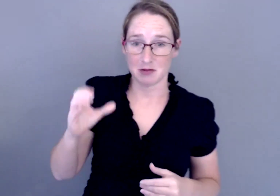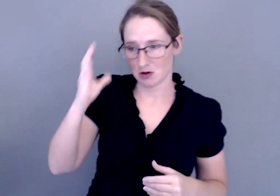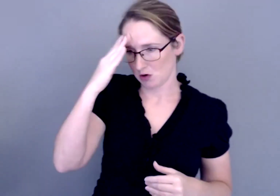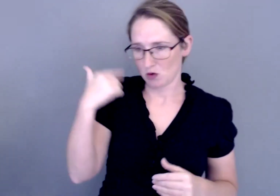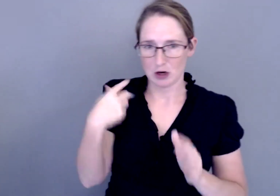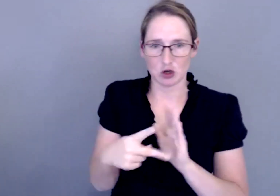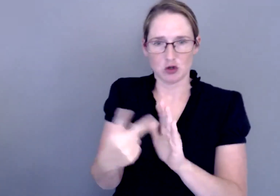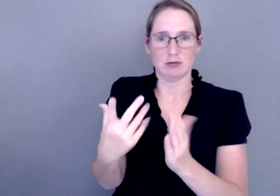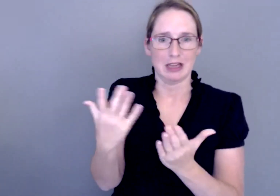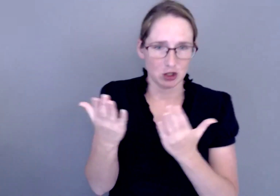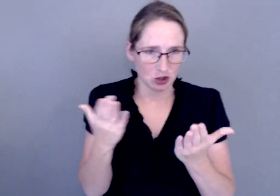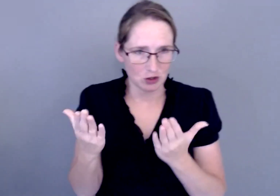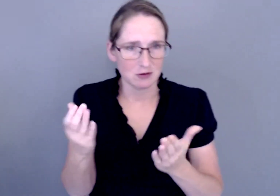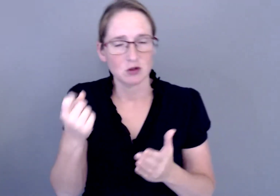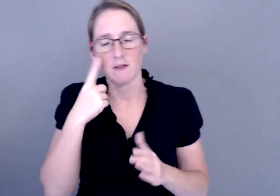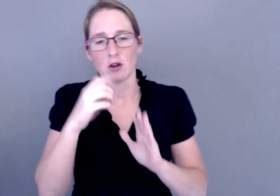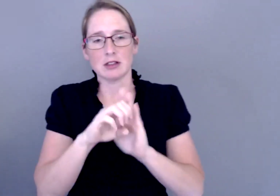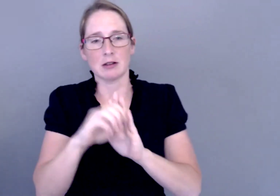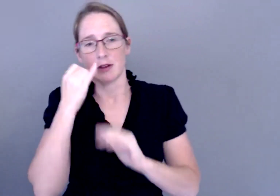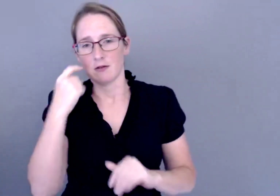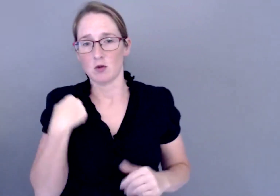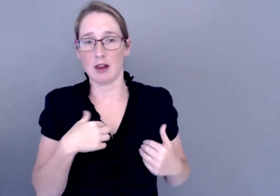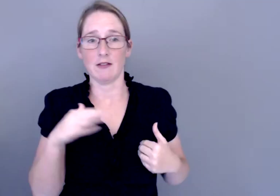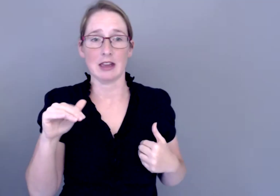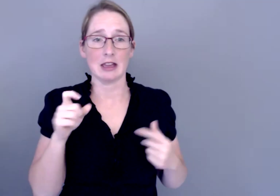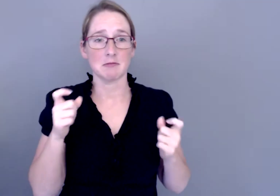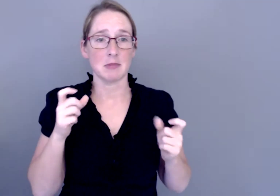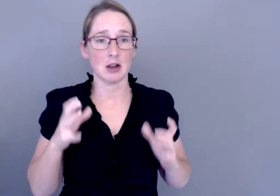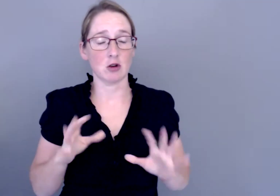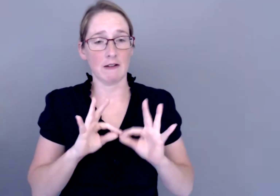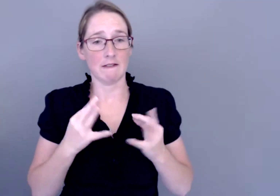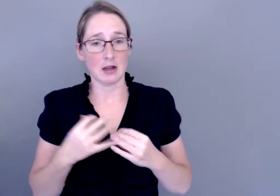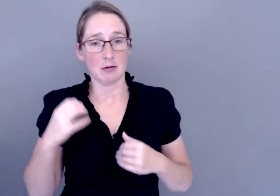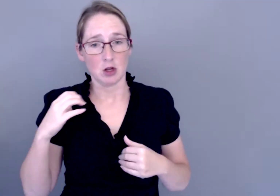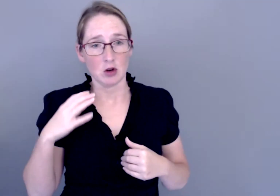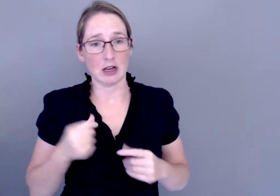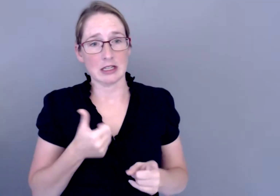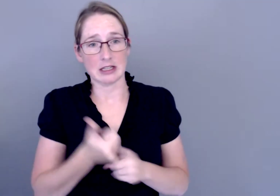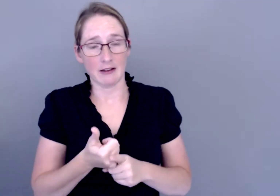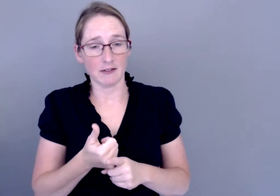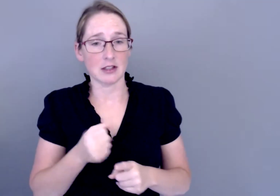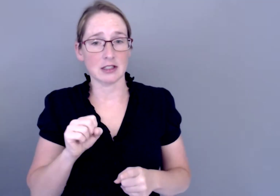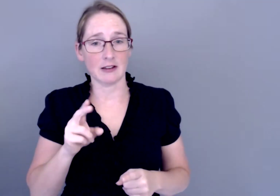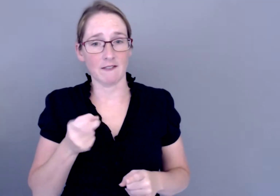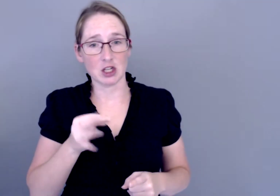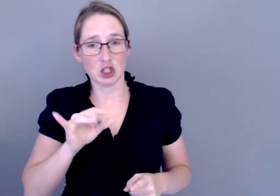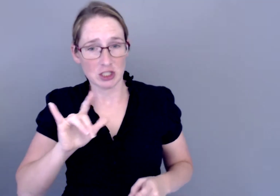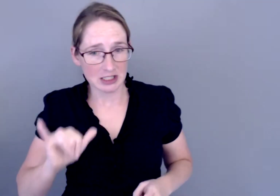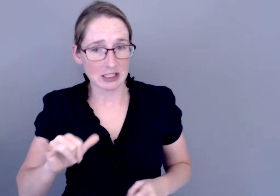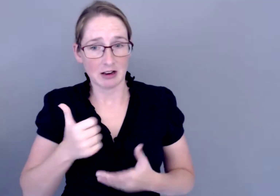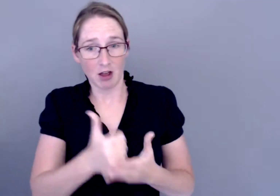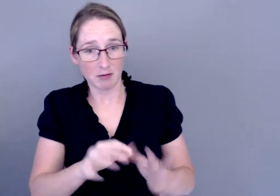duplicating services. So for example, if we have a case manager, a family coach, and self-sufficiency seeking to support or help a